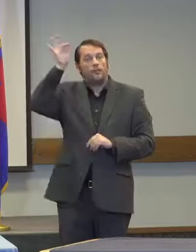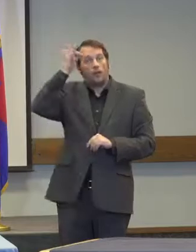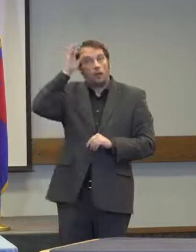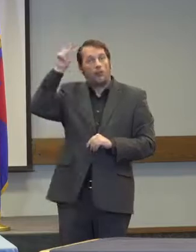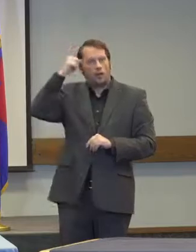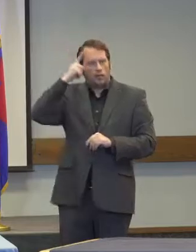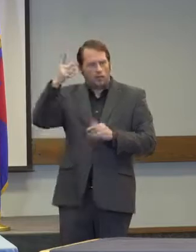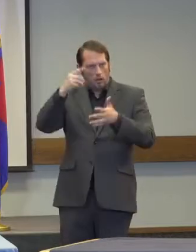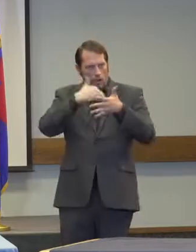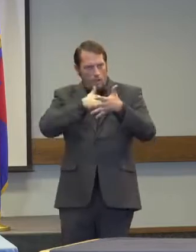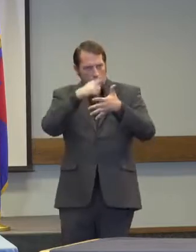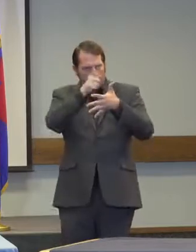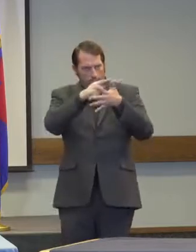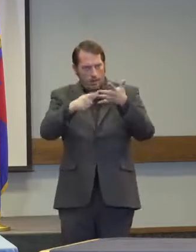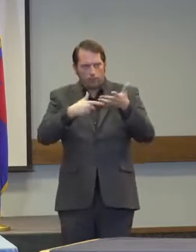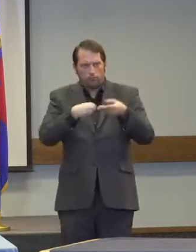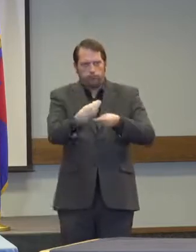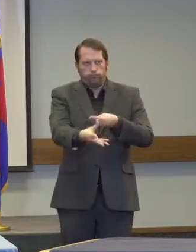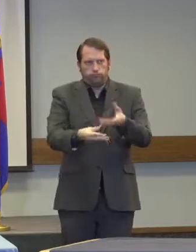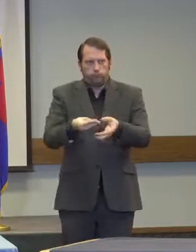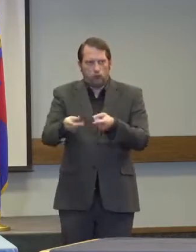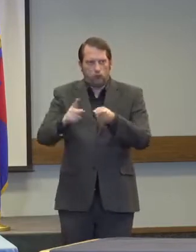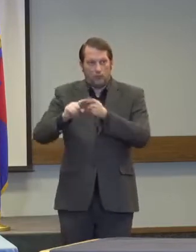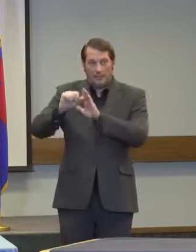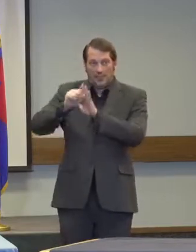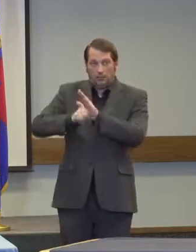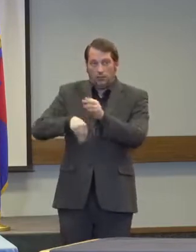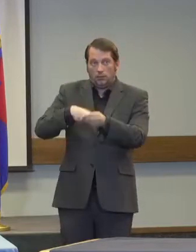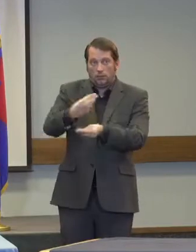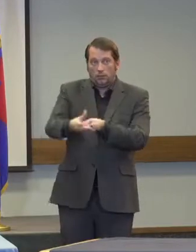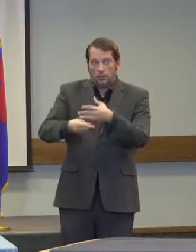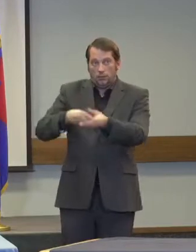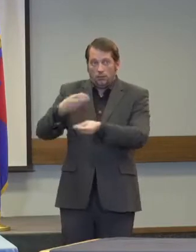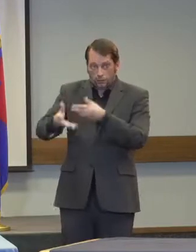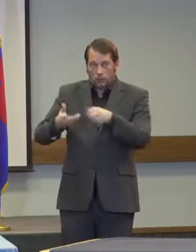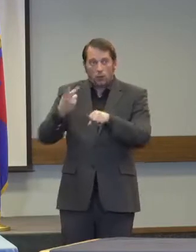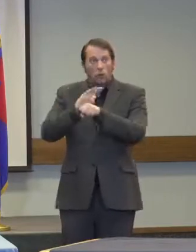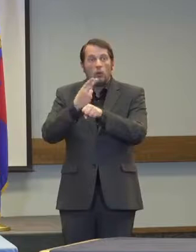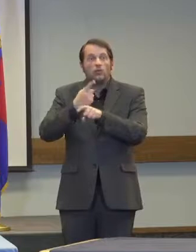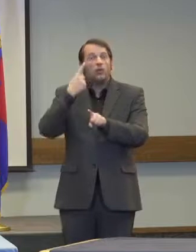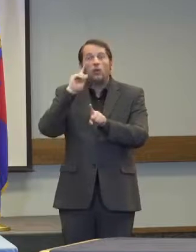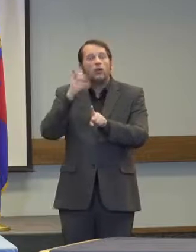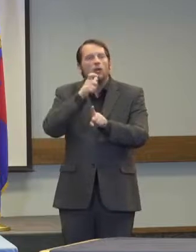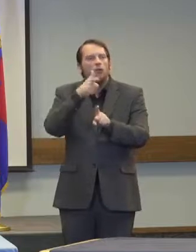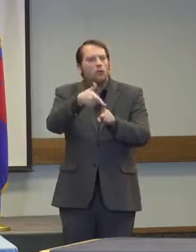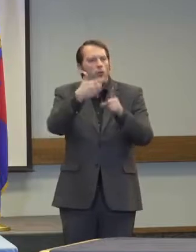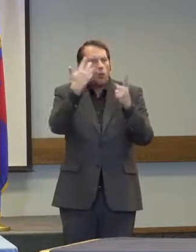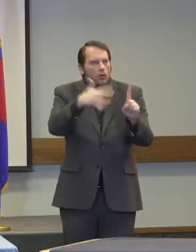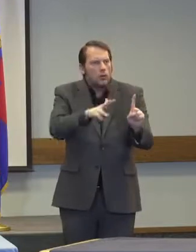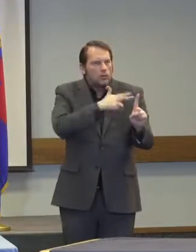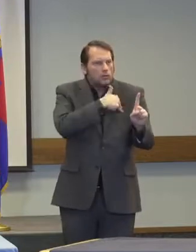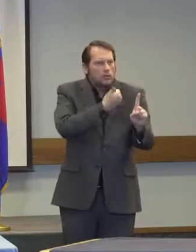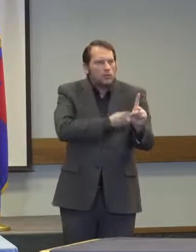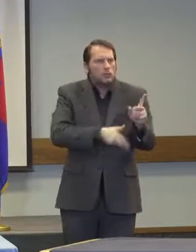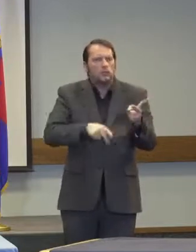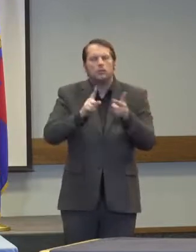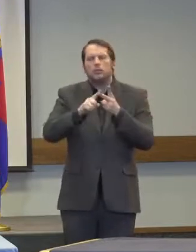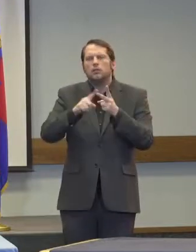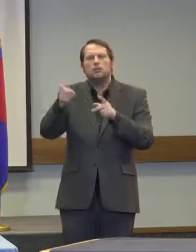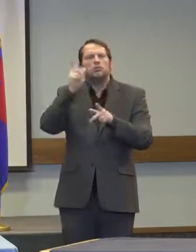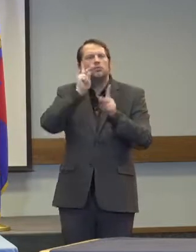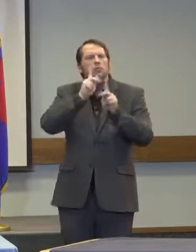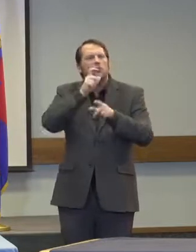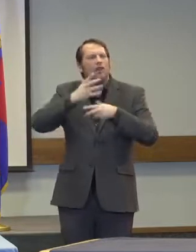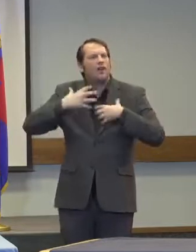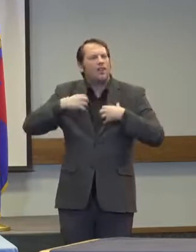such as those who are hospitalized in nursing homes, or healthcare providers who've been exposed, and first responders who've been exposed,